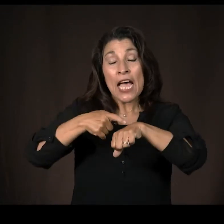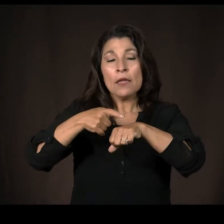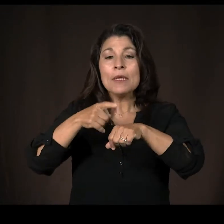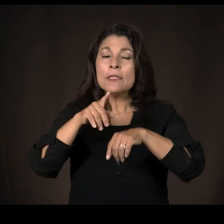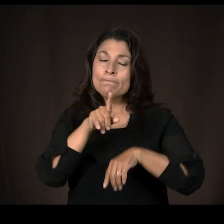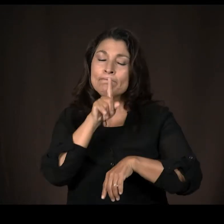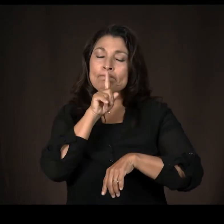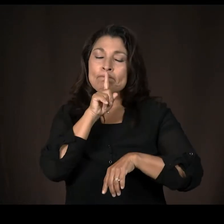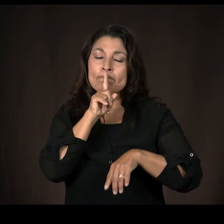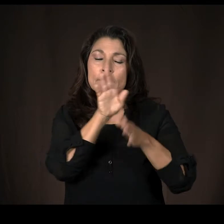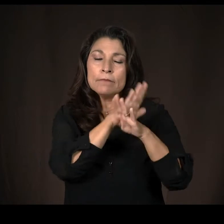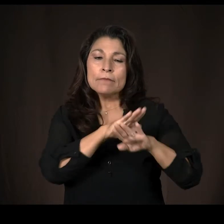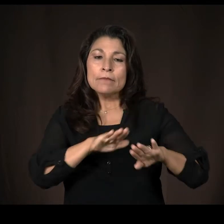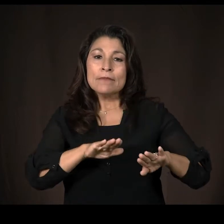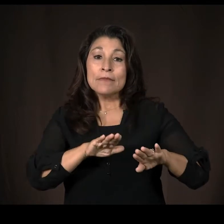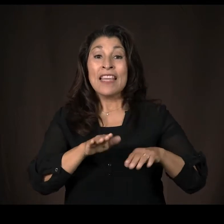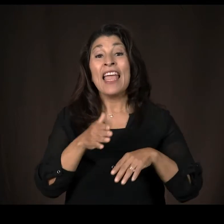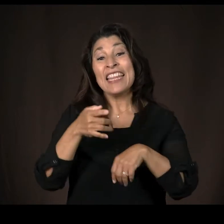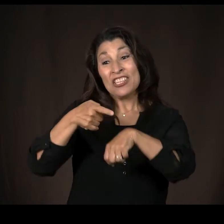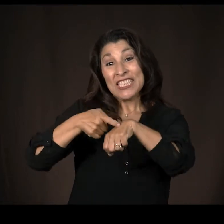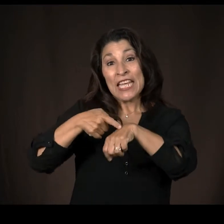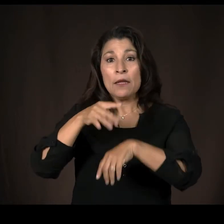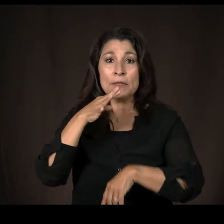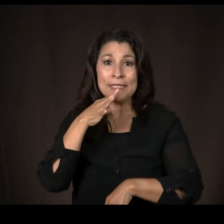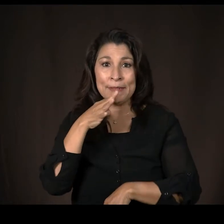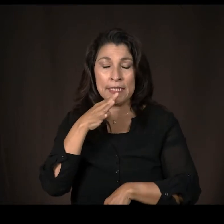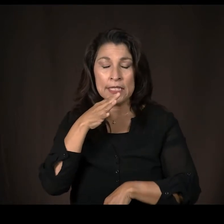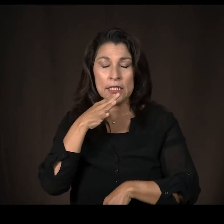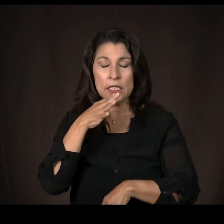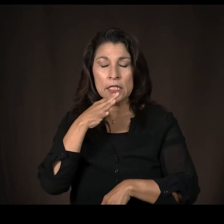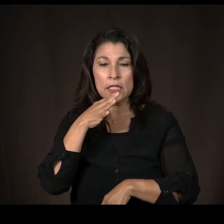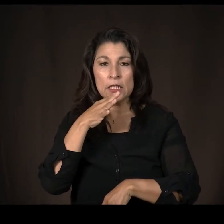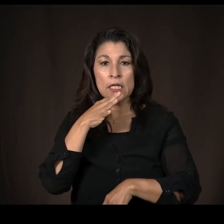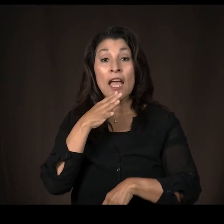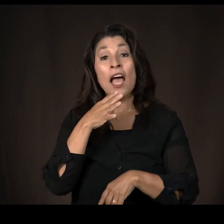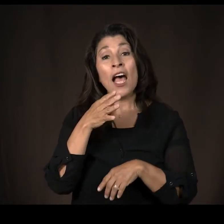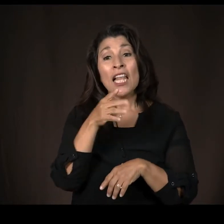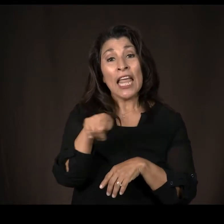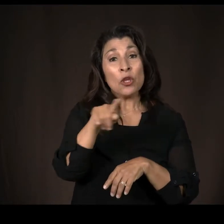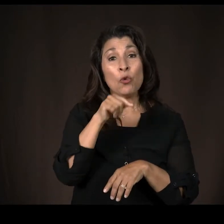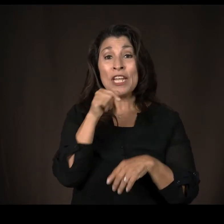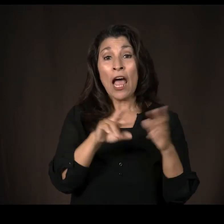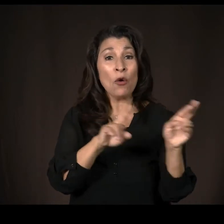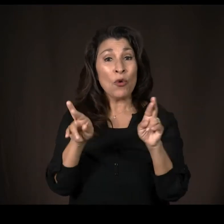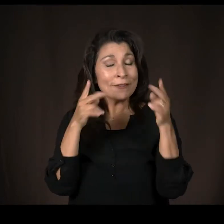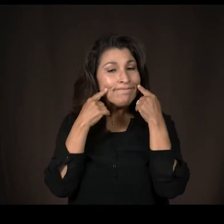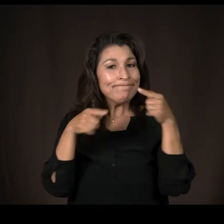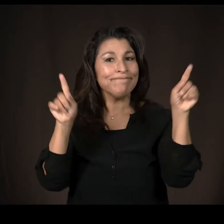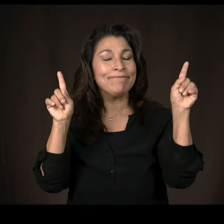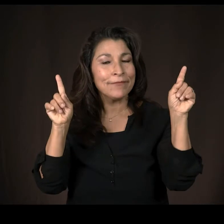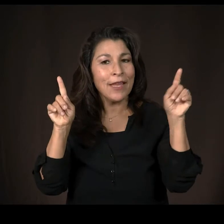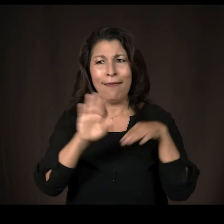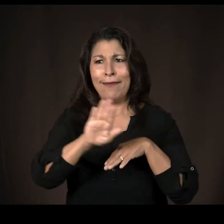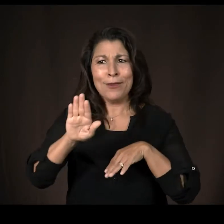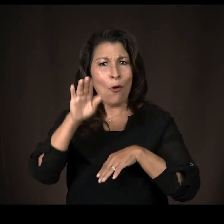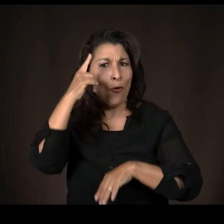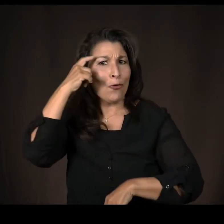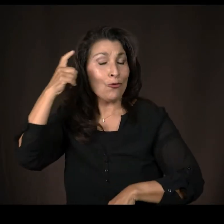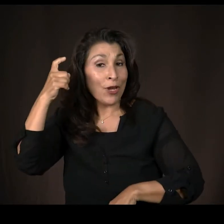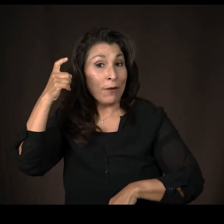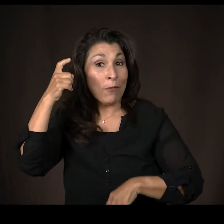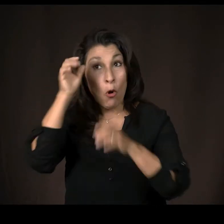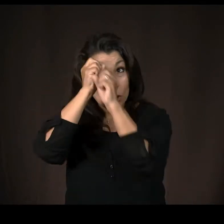be silent and there's a time to speak. Now, you're not ready to announce your